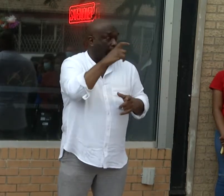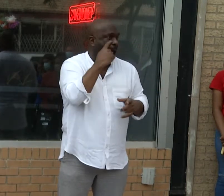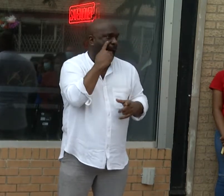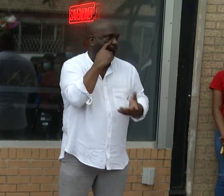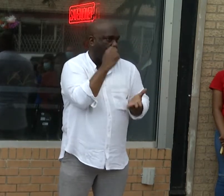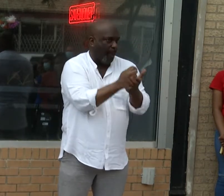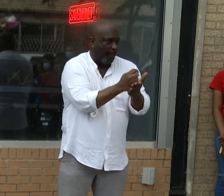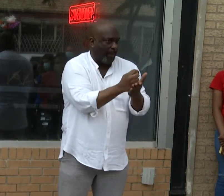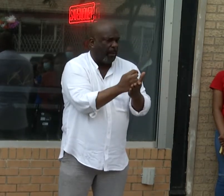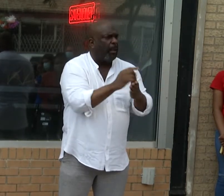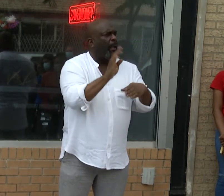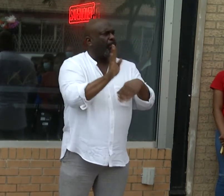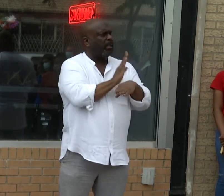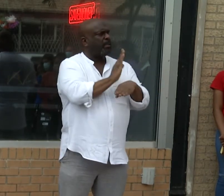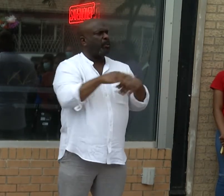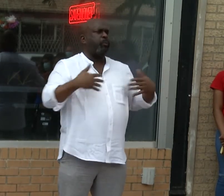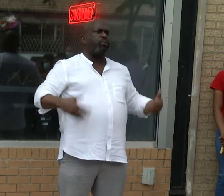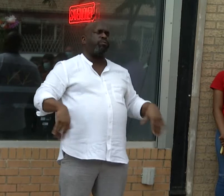Our businesses are important.